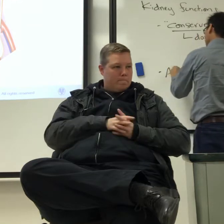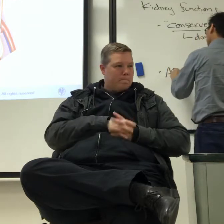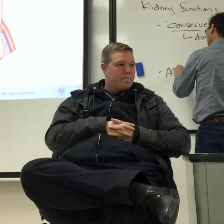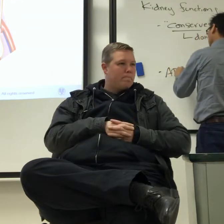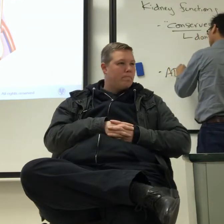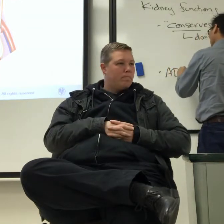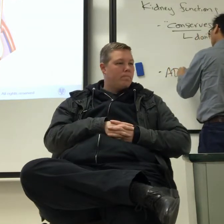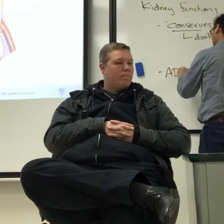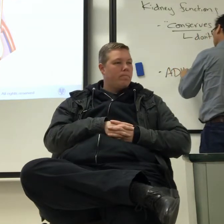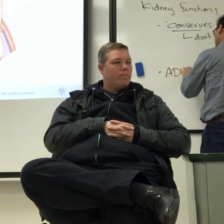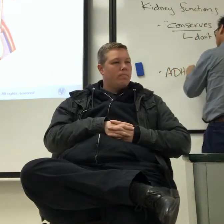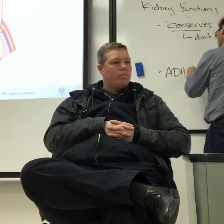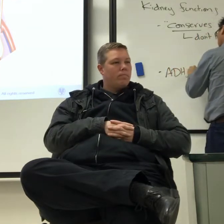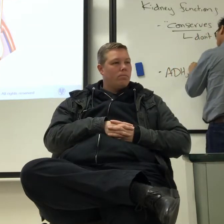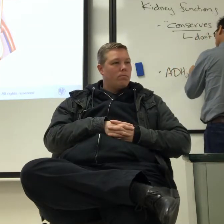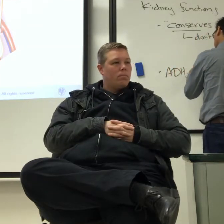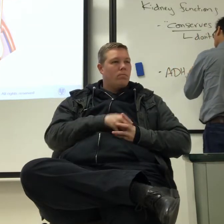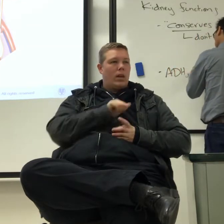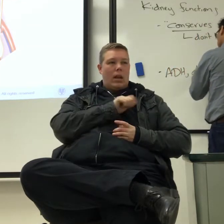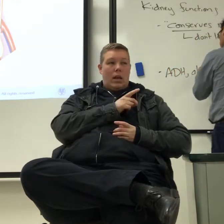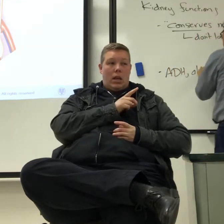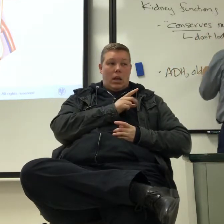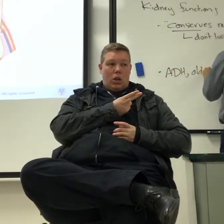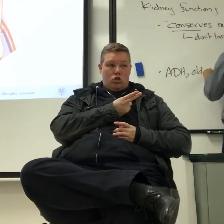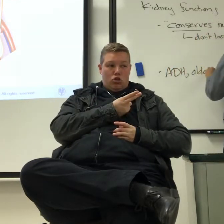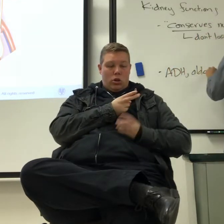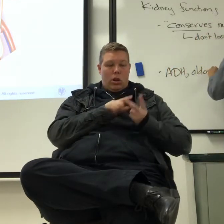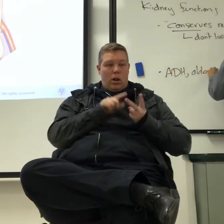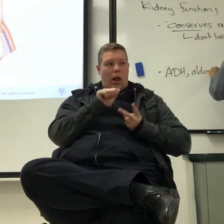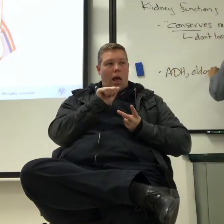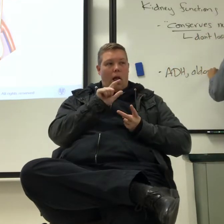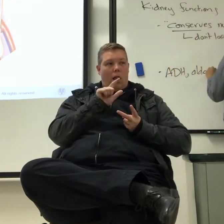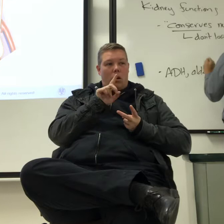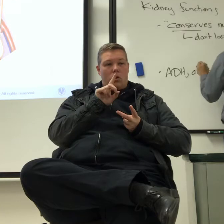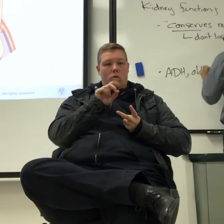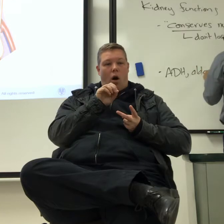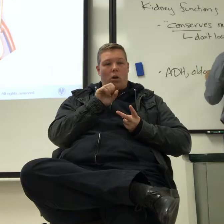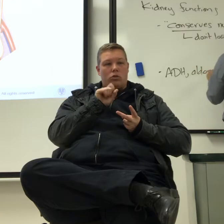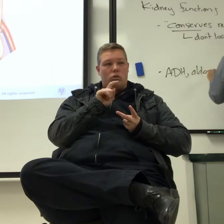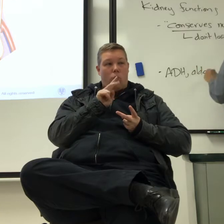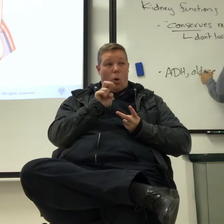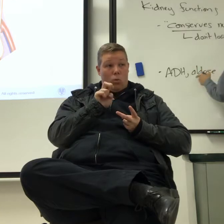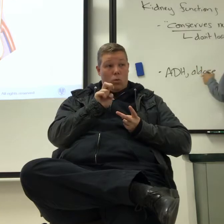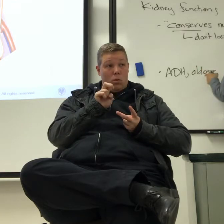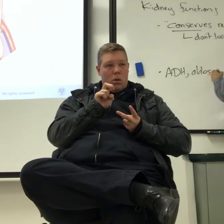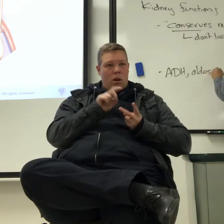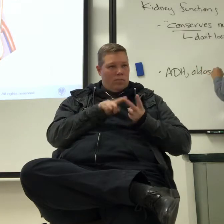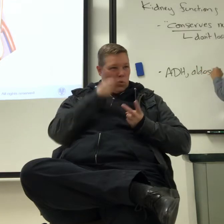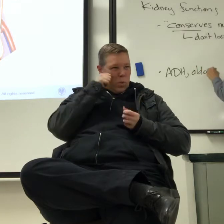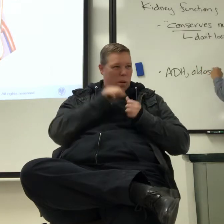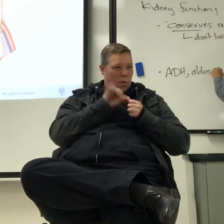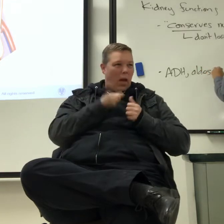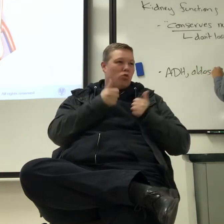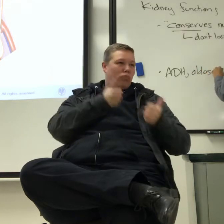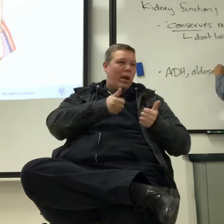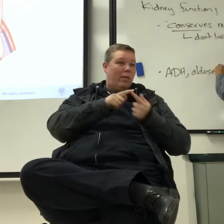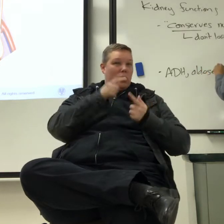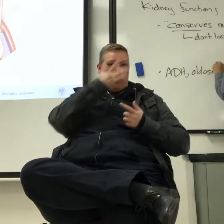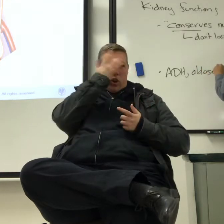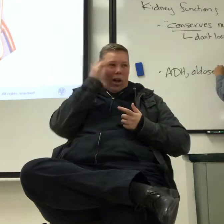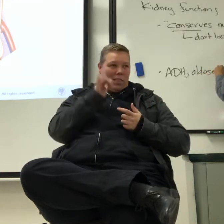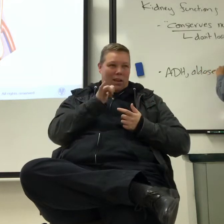ADH and aldosterone? If the answer is yes, great. If it's not, go back and look it up.